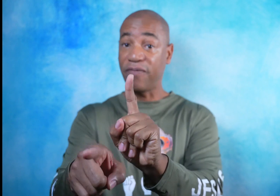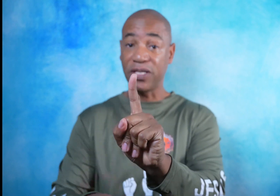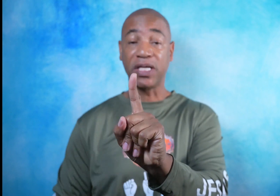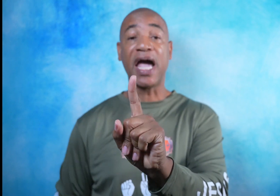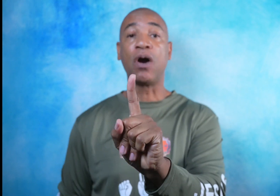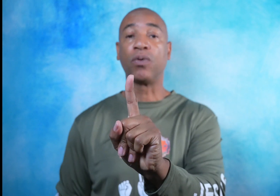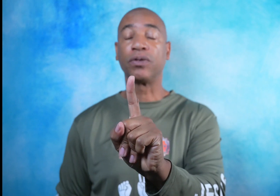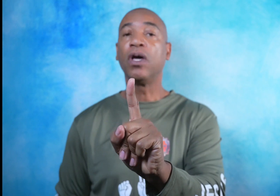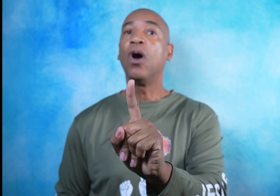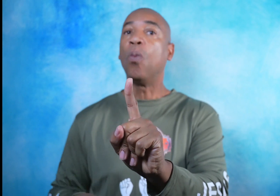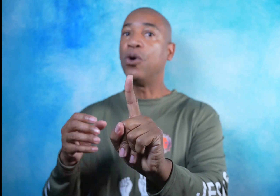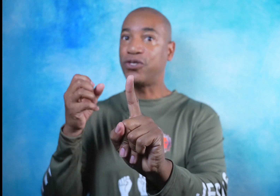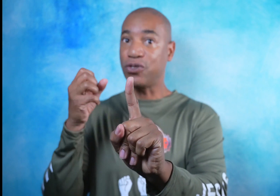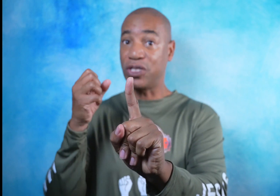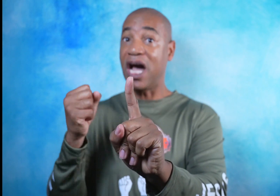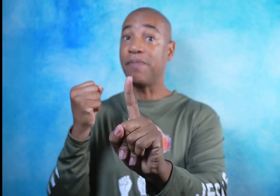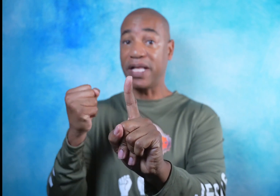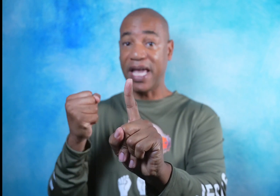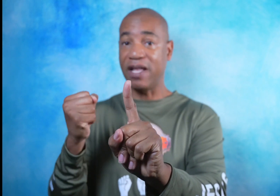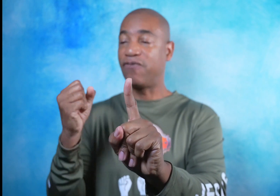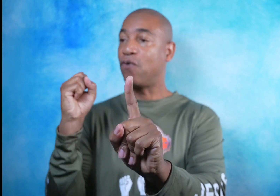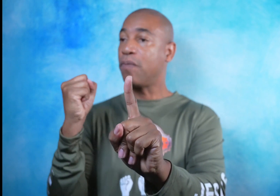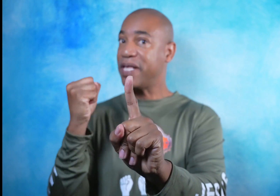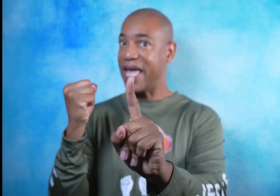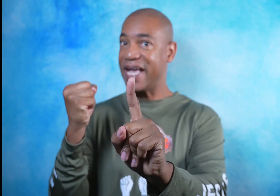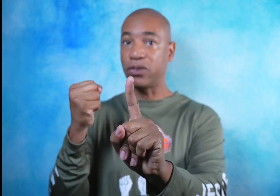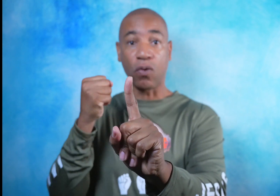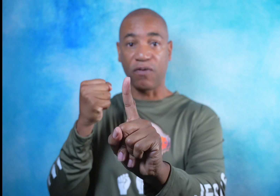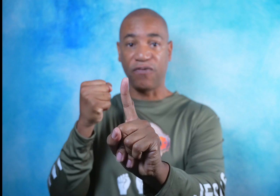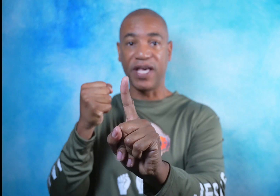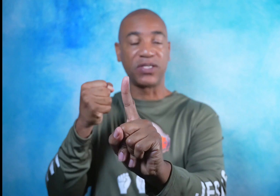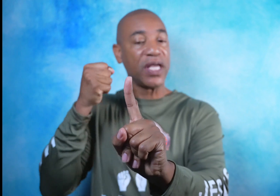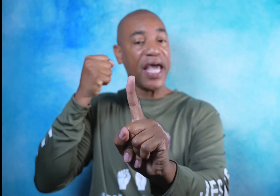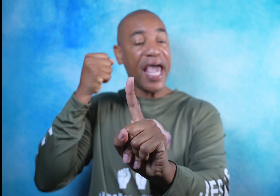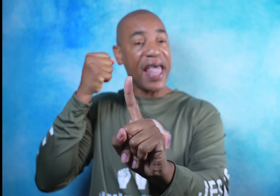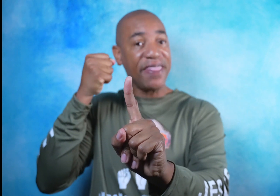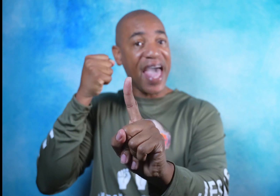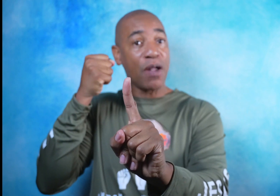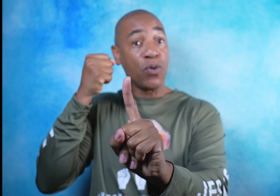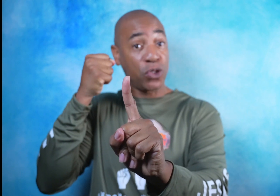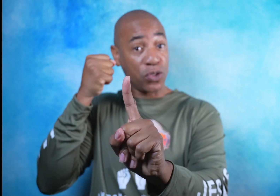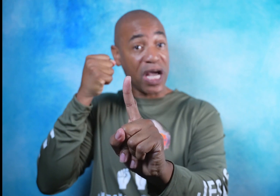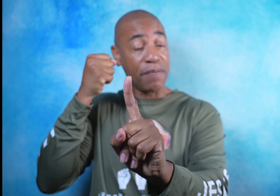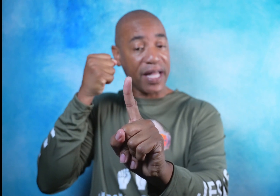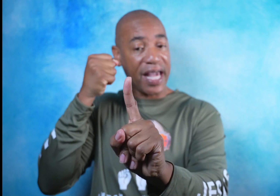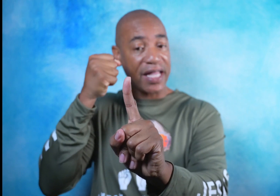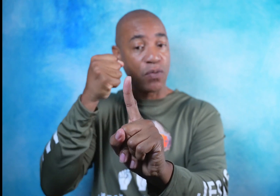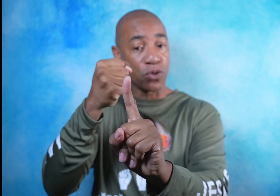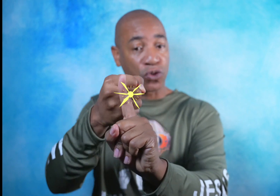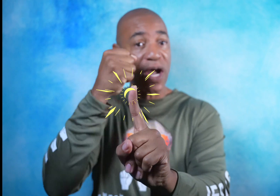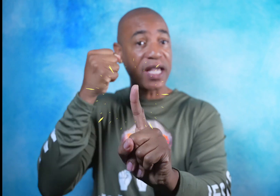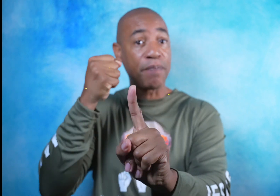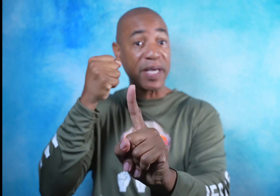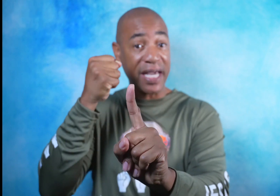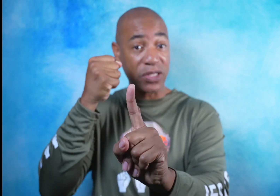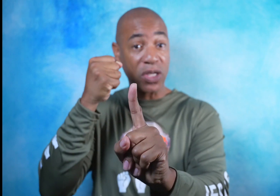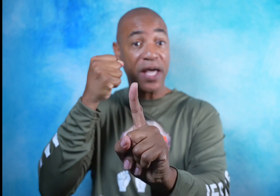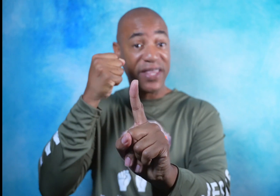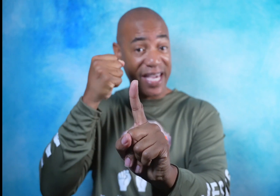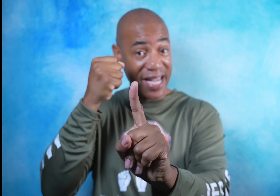facing outward. With your dominant hand, form an S or a fist, and that with your dominant hand, it will strike up against the